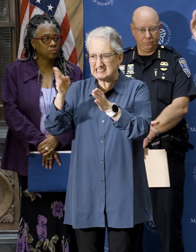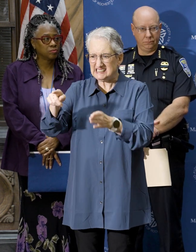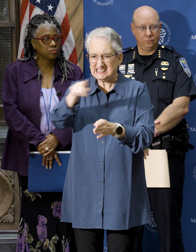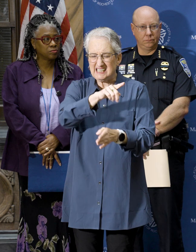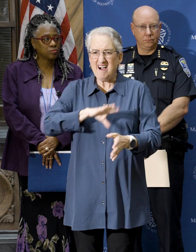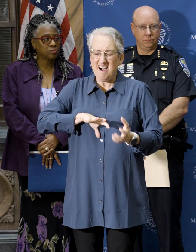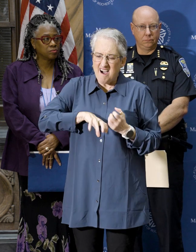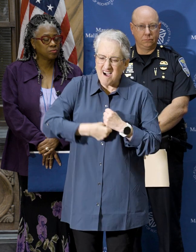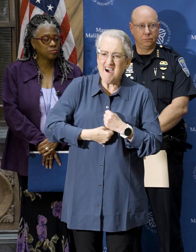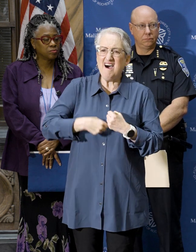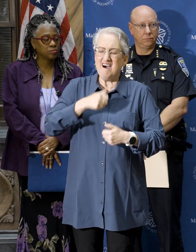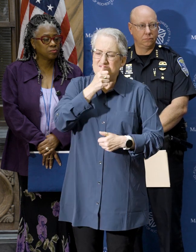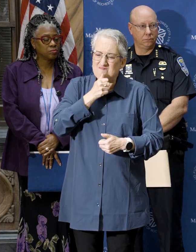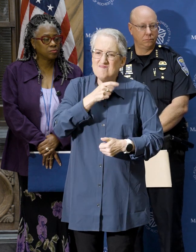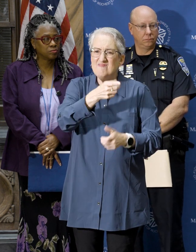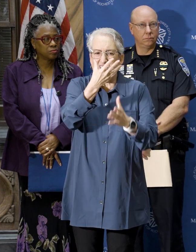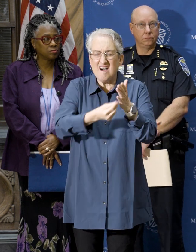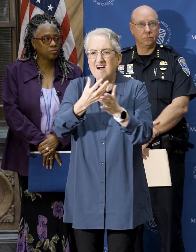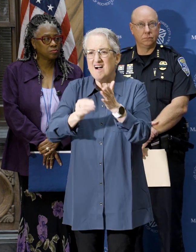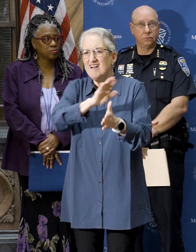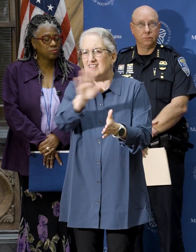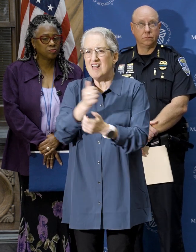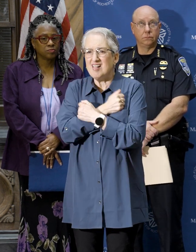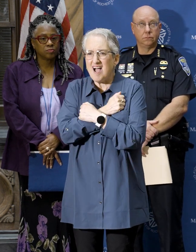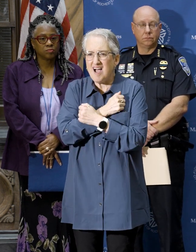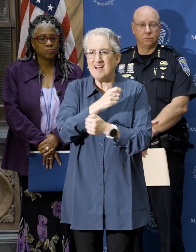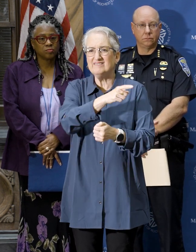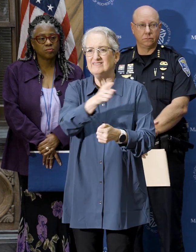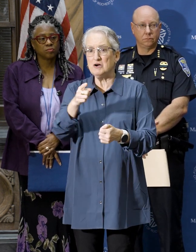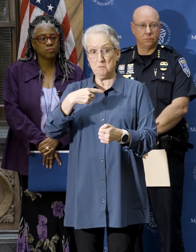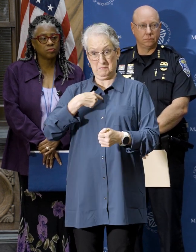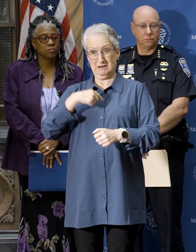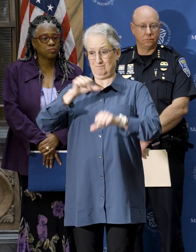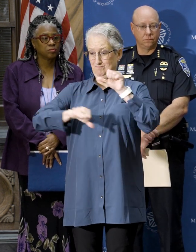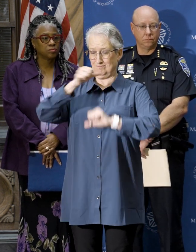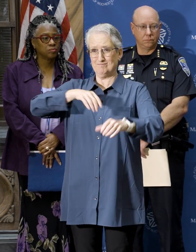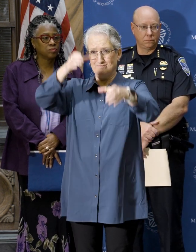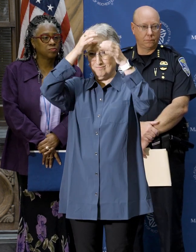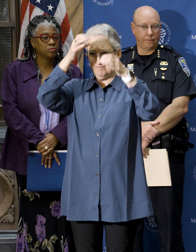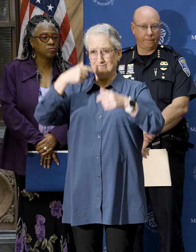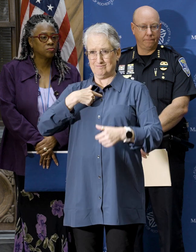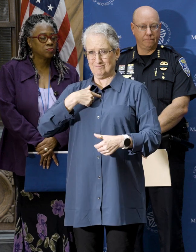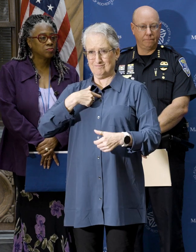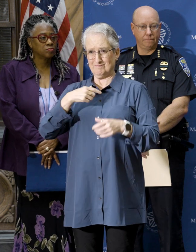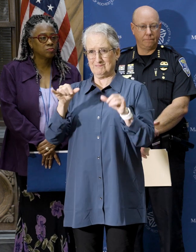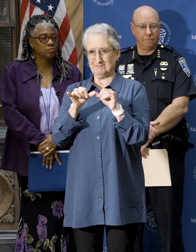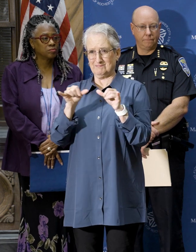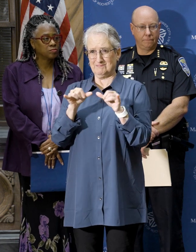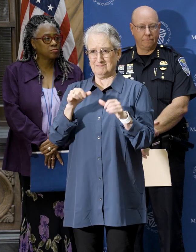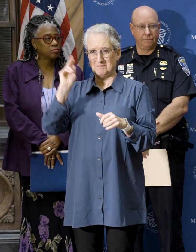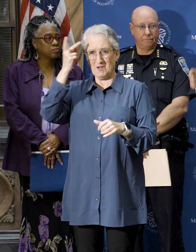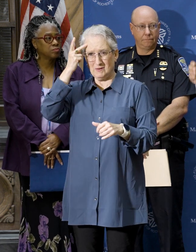I got a political science degree. I've spent a lot of time in public service. But I can tell you that there is nothing in a textbook or nothing that any of you would write